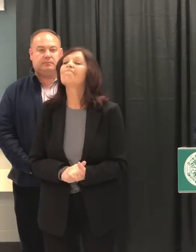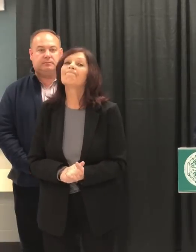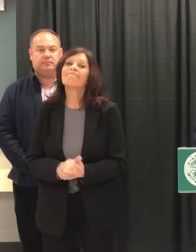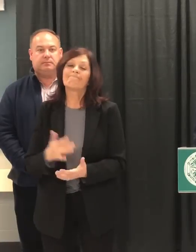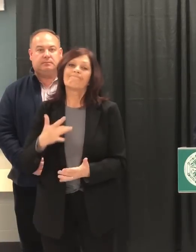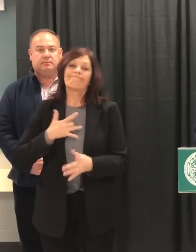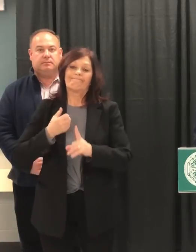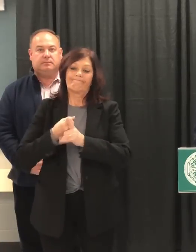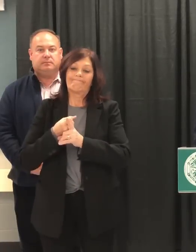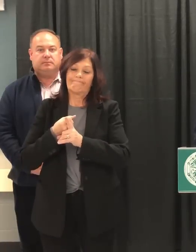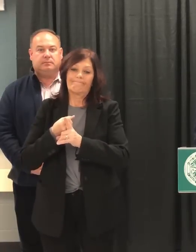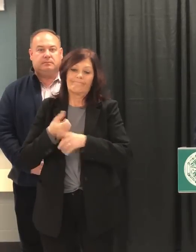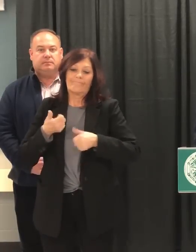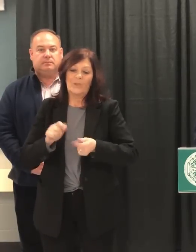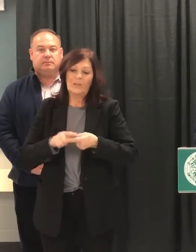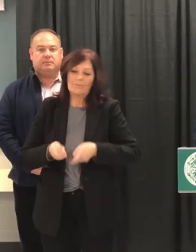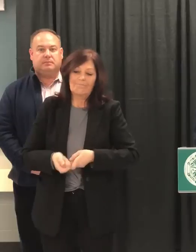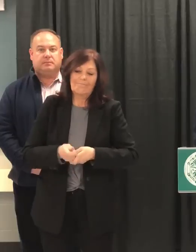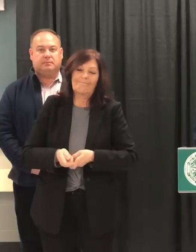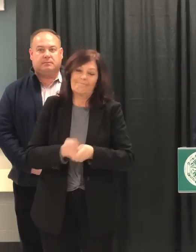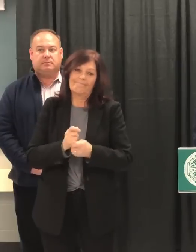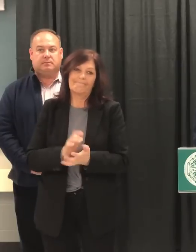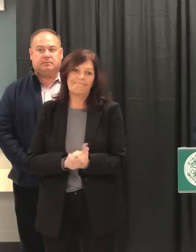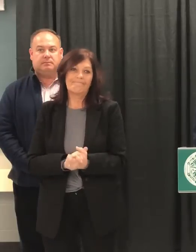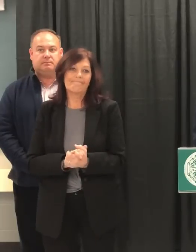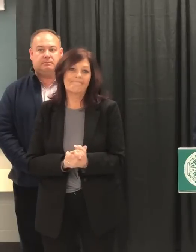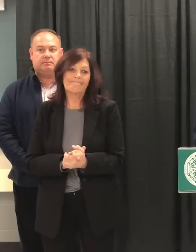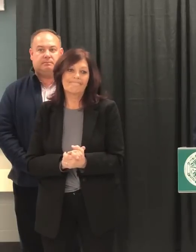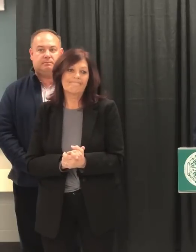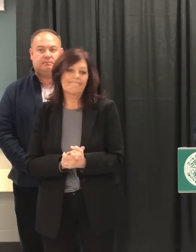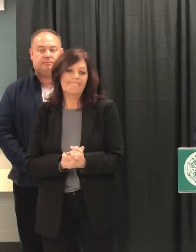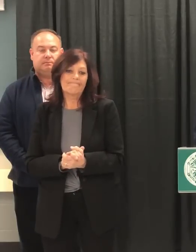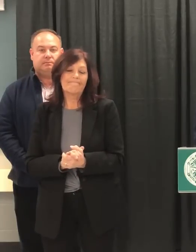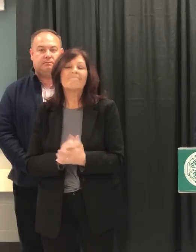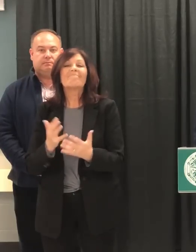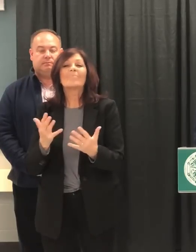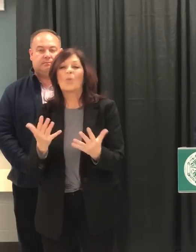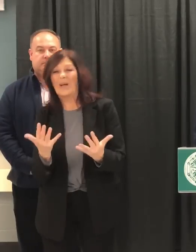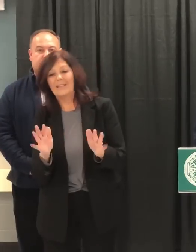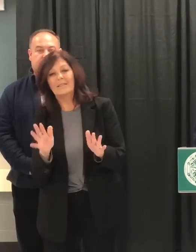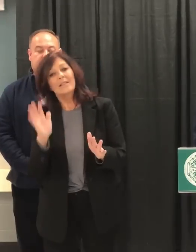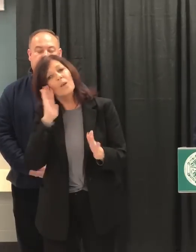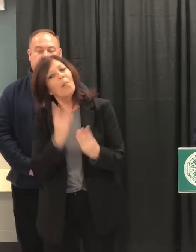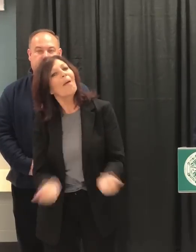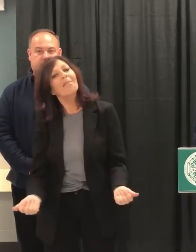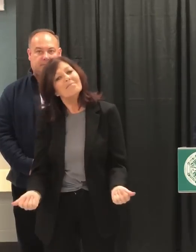of individuals who are trying to clear snow out of their yards. So wait, it eventually